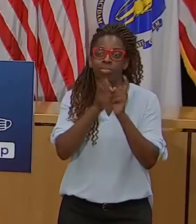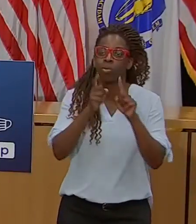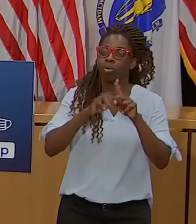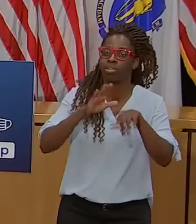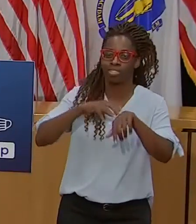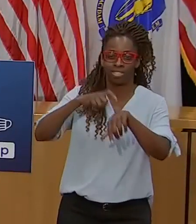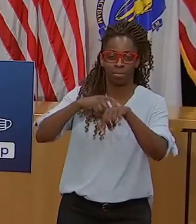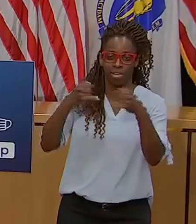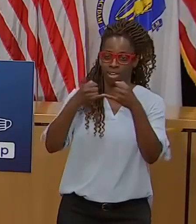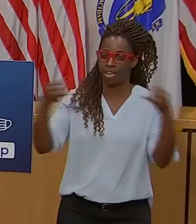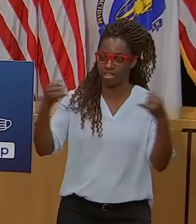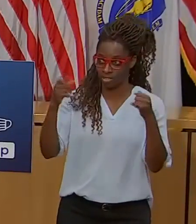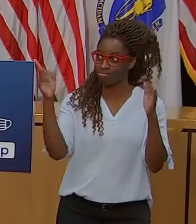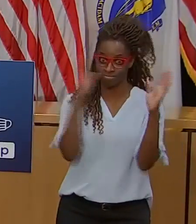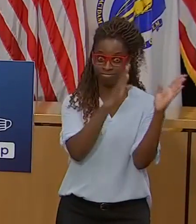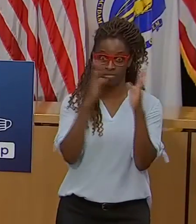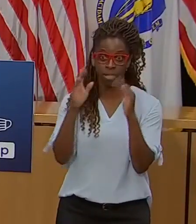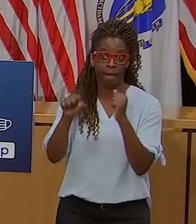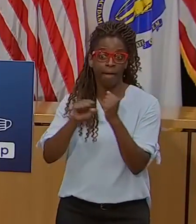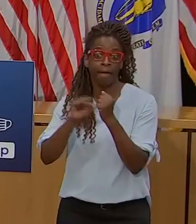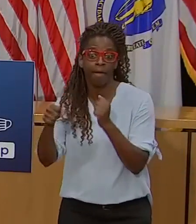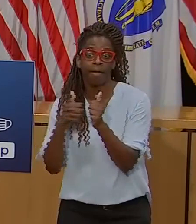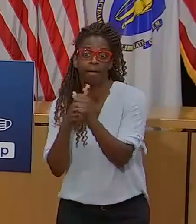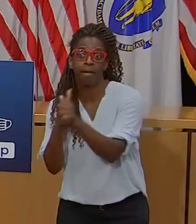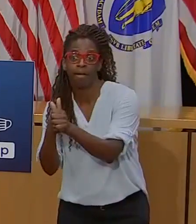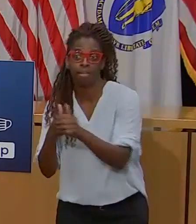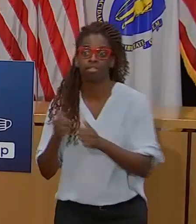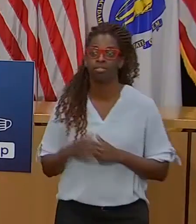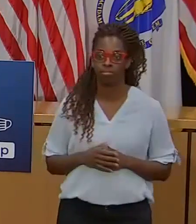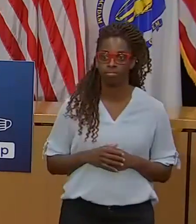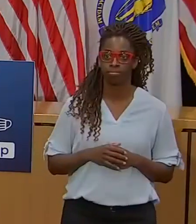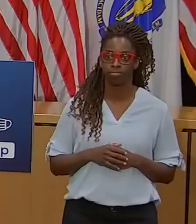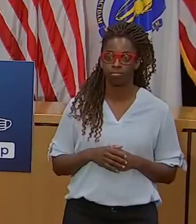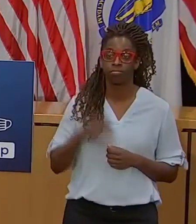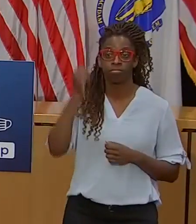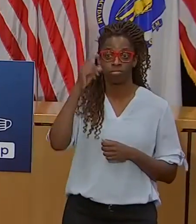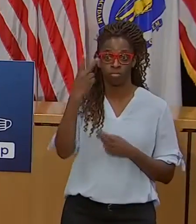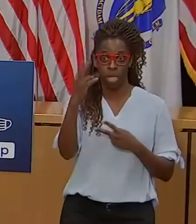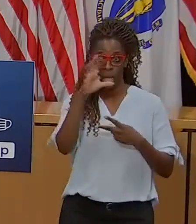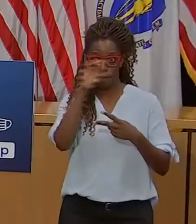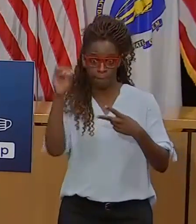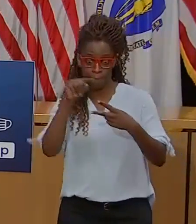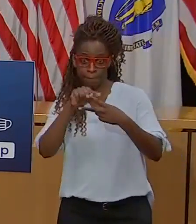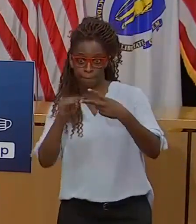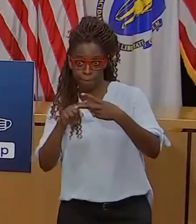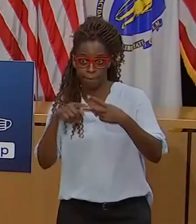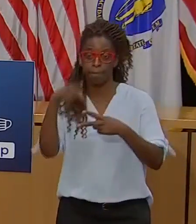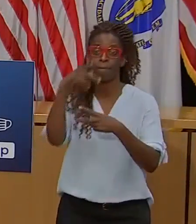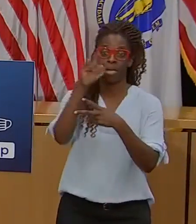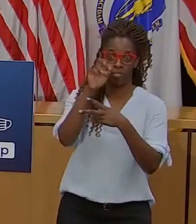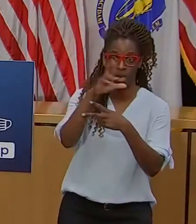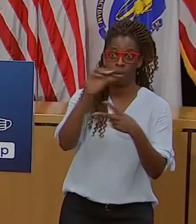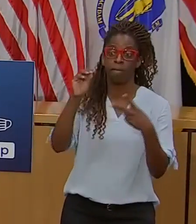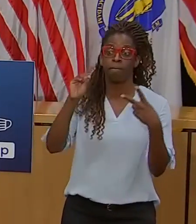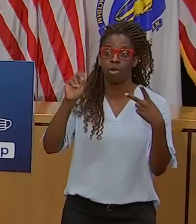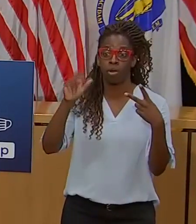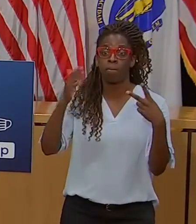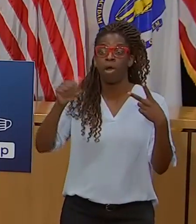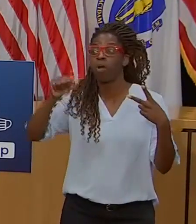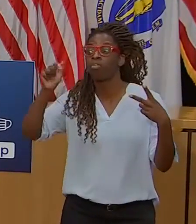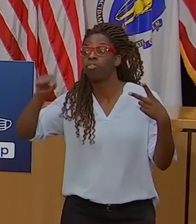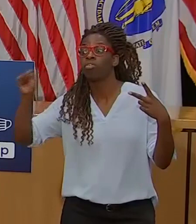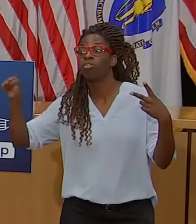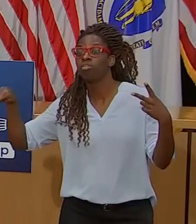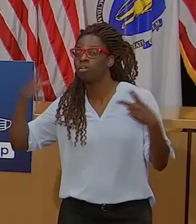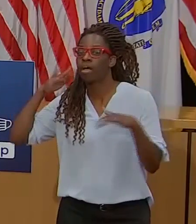vaccines will be approved for emergency use, and when, and how quickly doses associated with those vaccines will be available to the